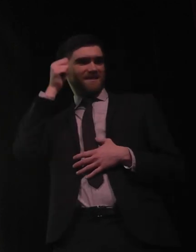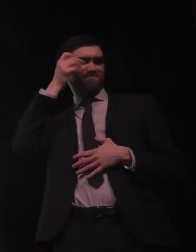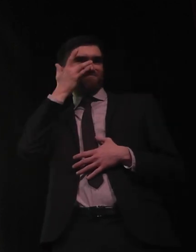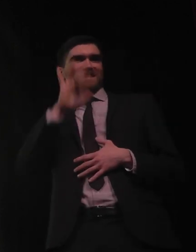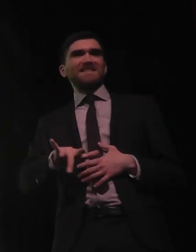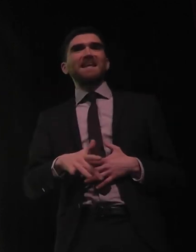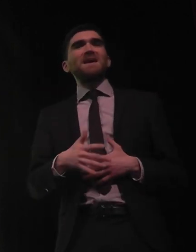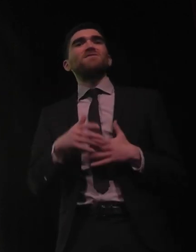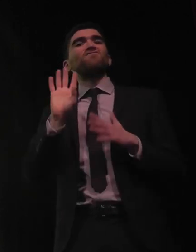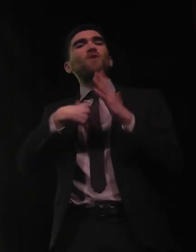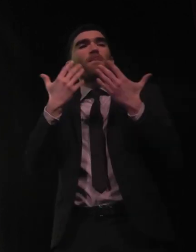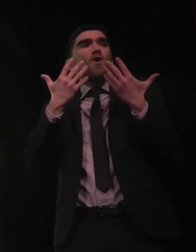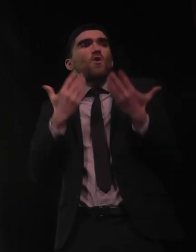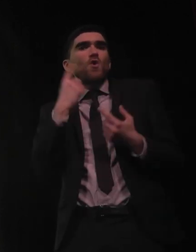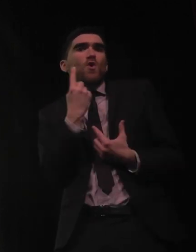leaders.